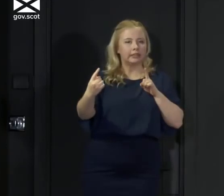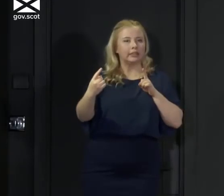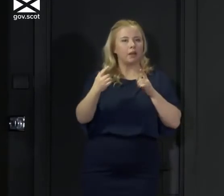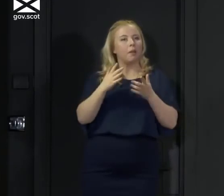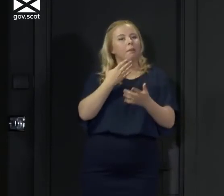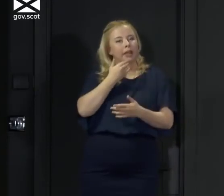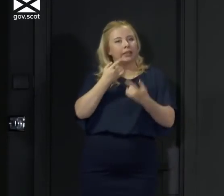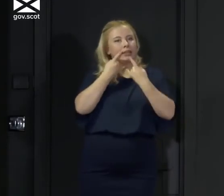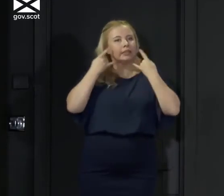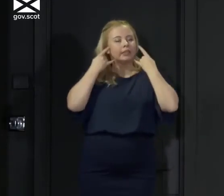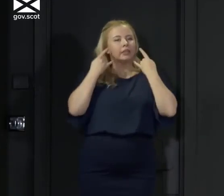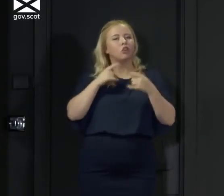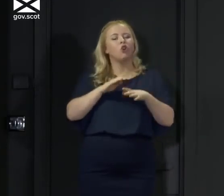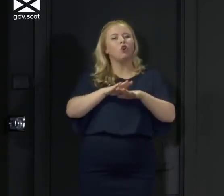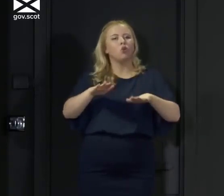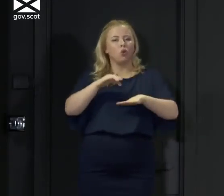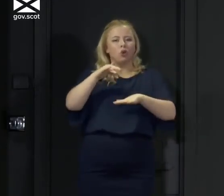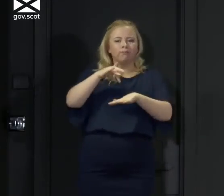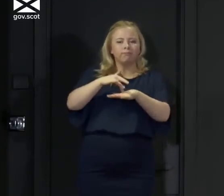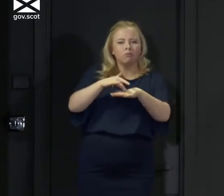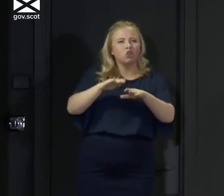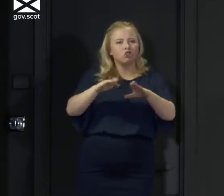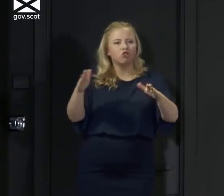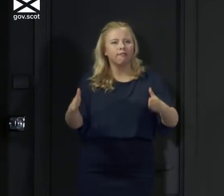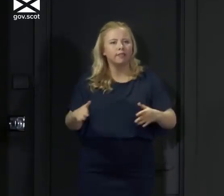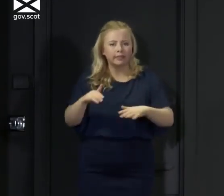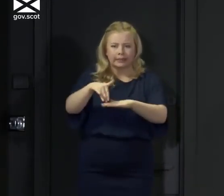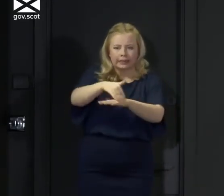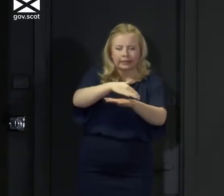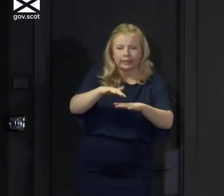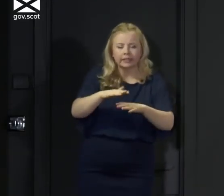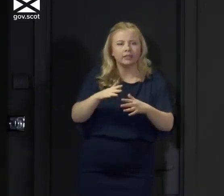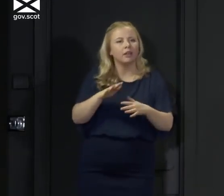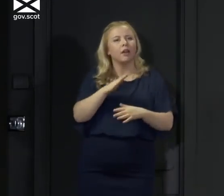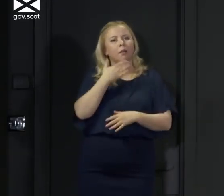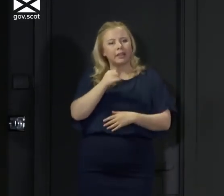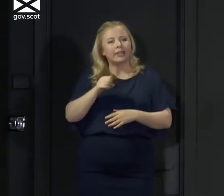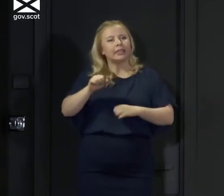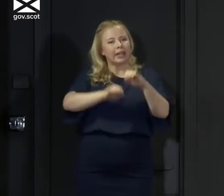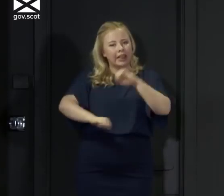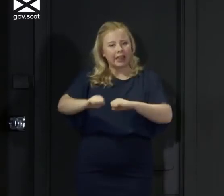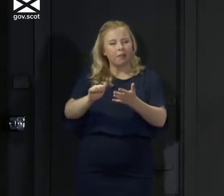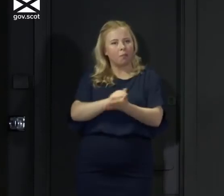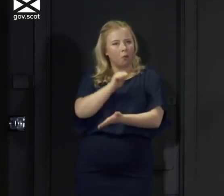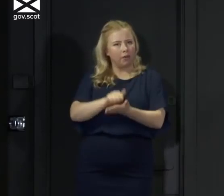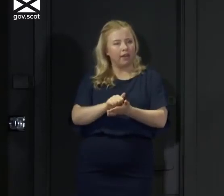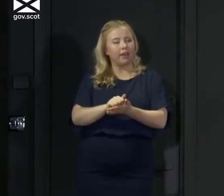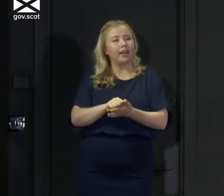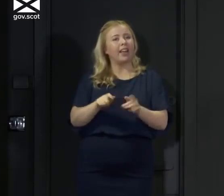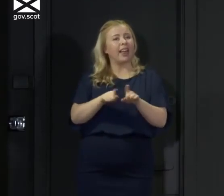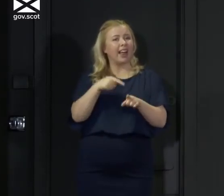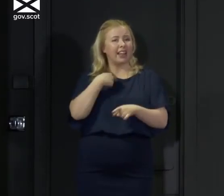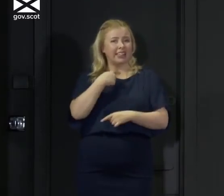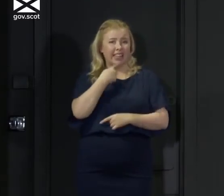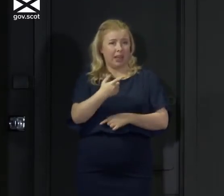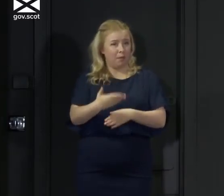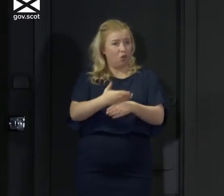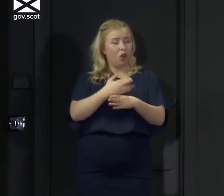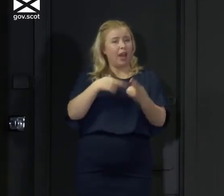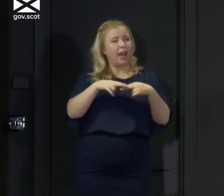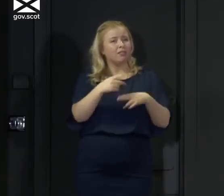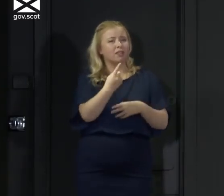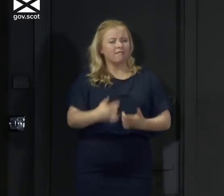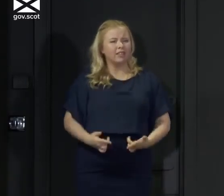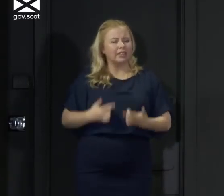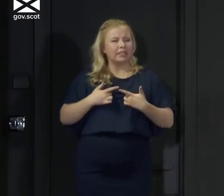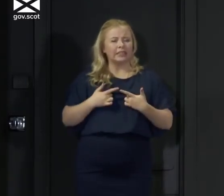touching hard surfaces, and any you do touch, make sure you clean them regularly and thoroughly. And as I said a few moments ago, if you have